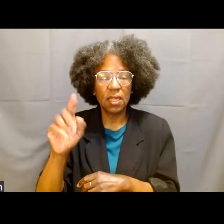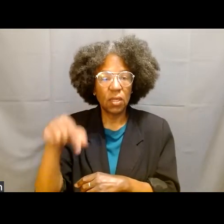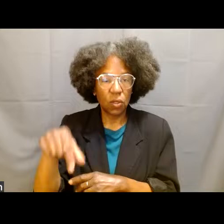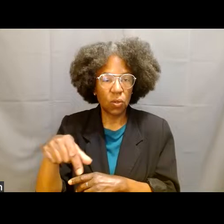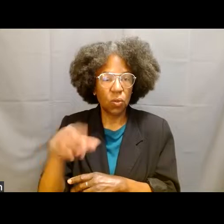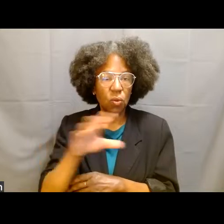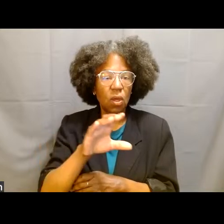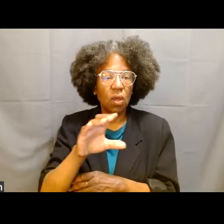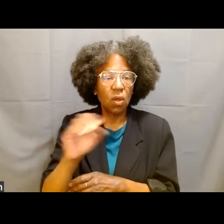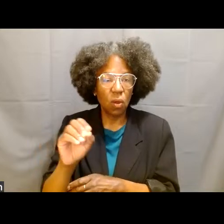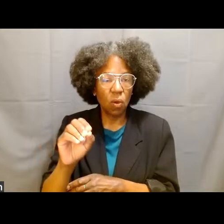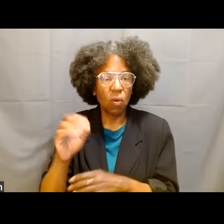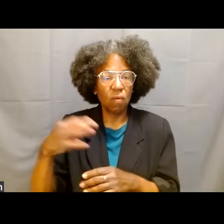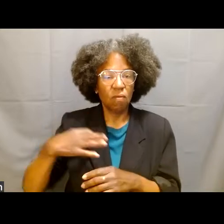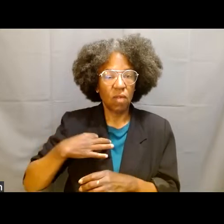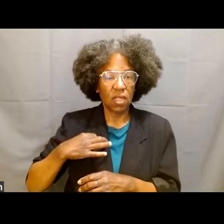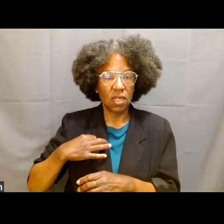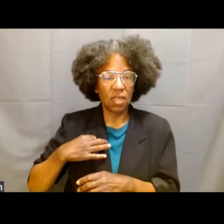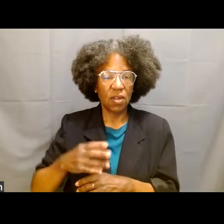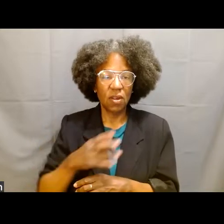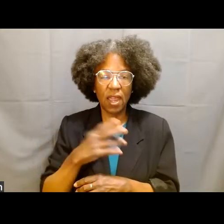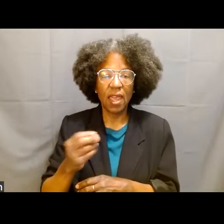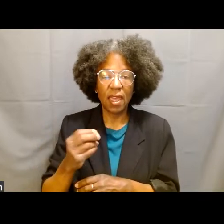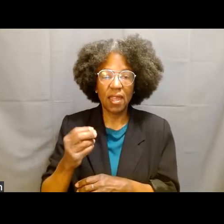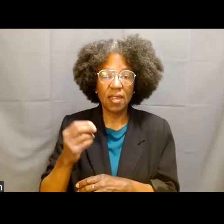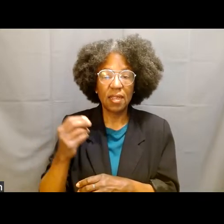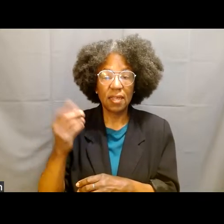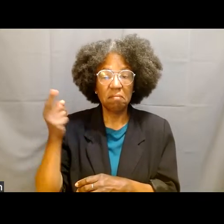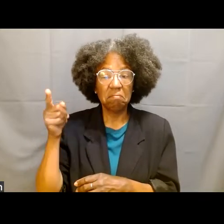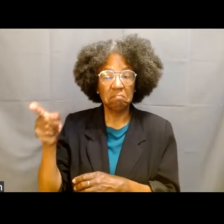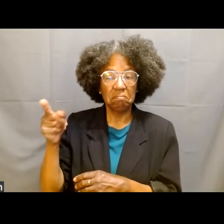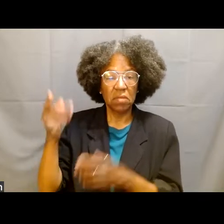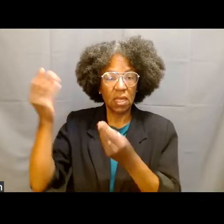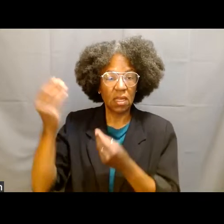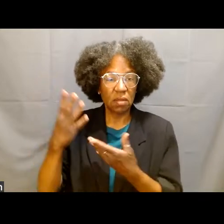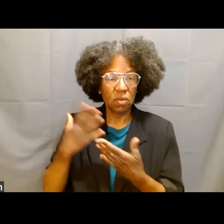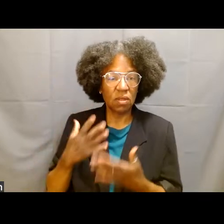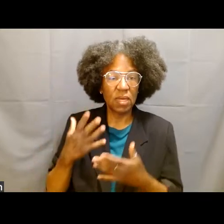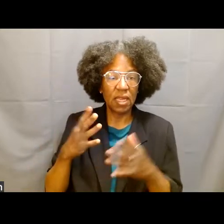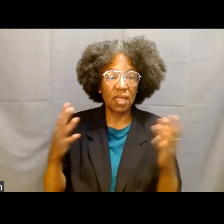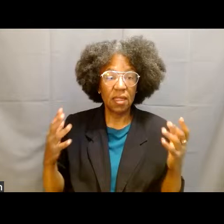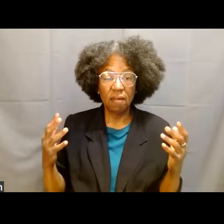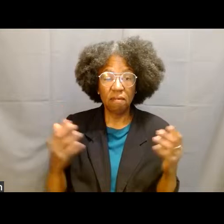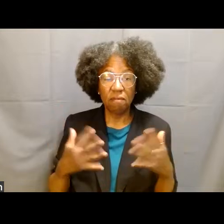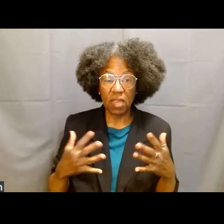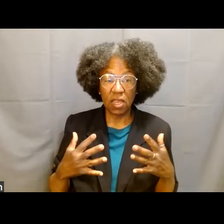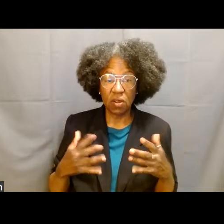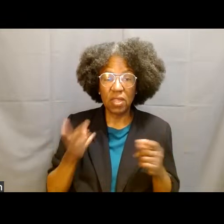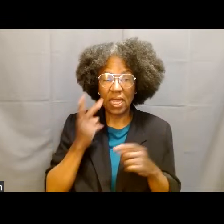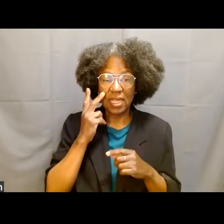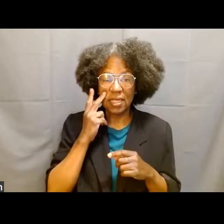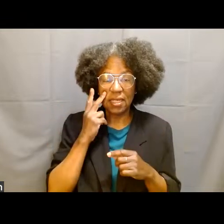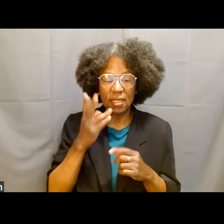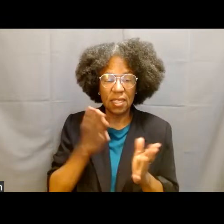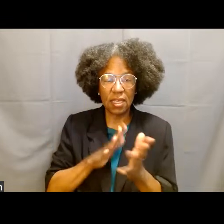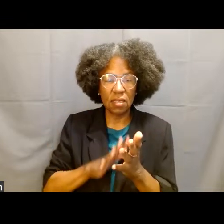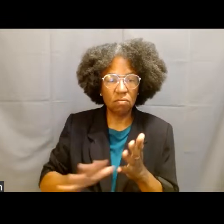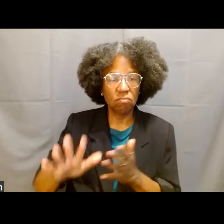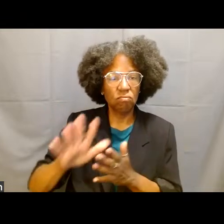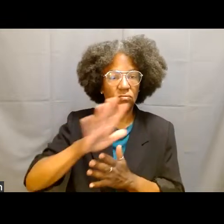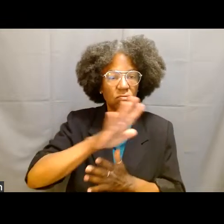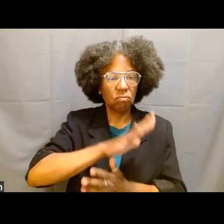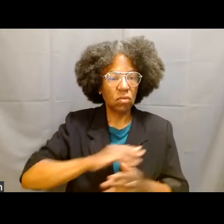co-volunteer, and he was expressing to me the fear that he sees pervasive in the community and